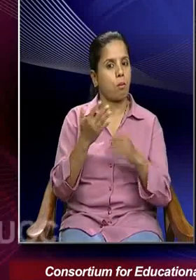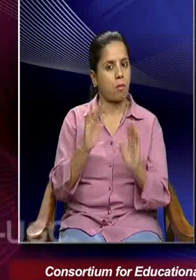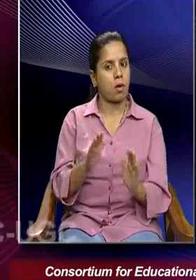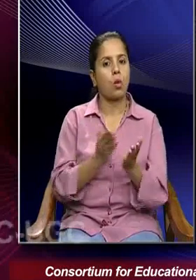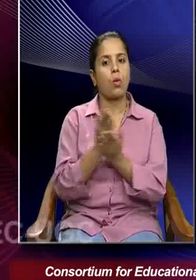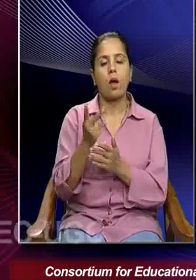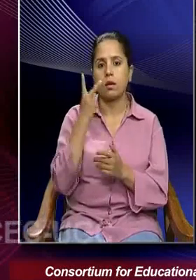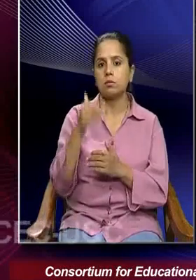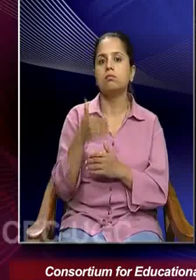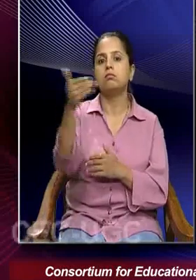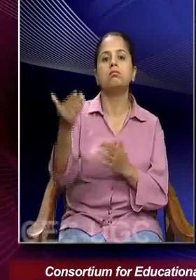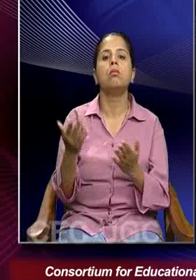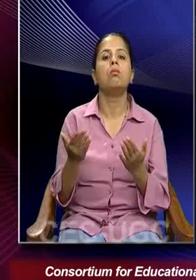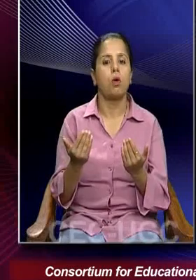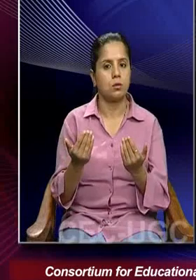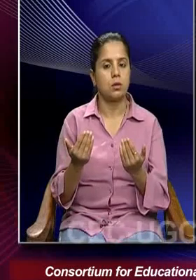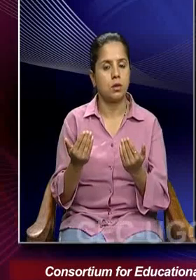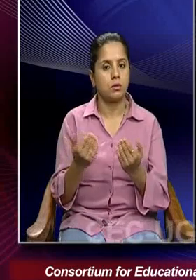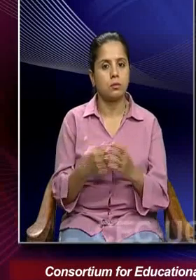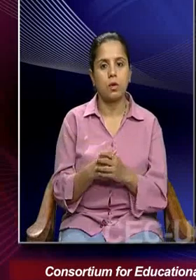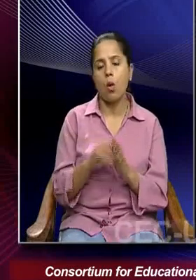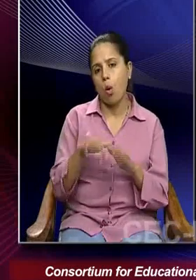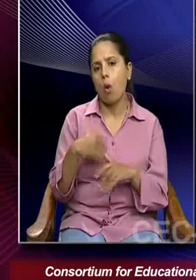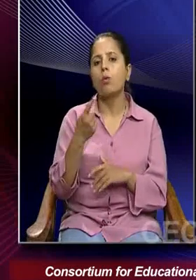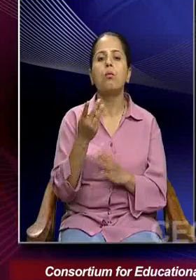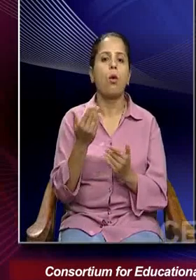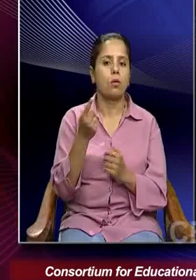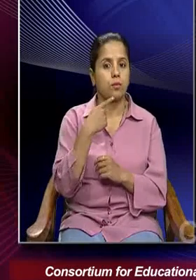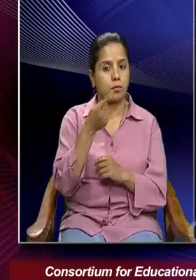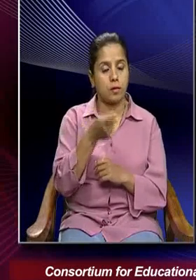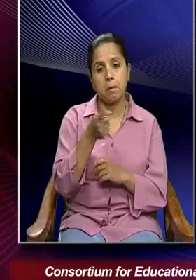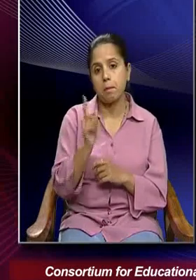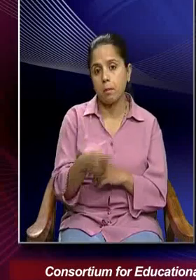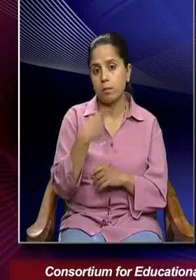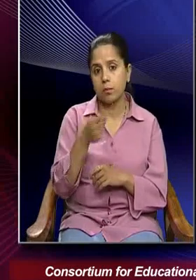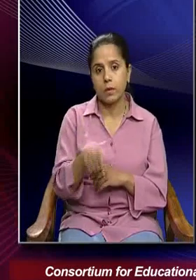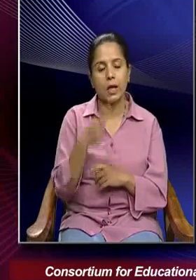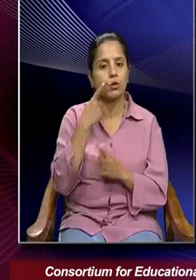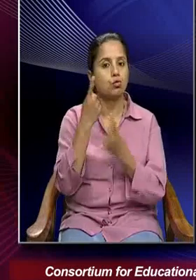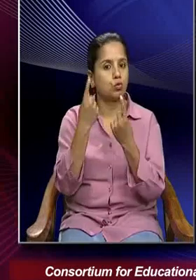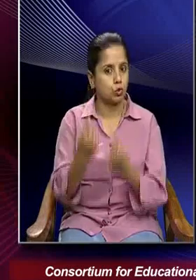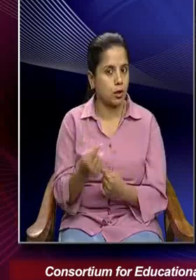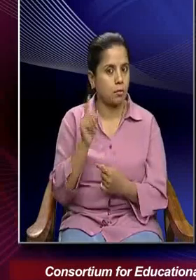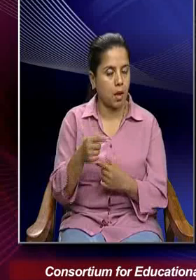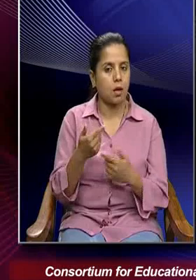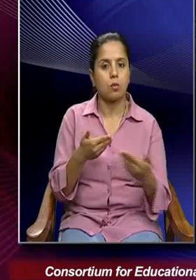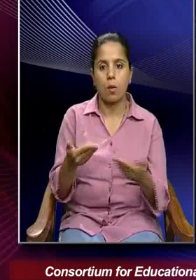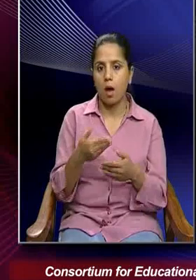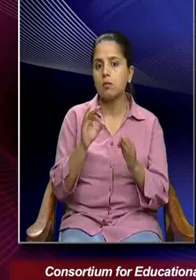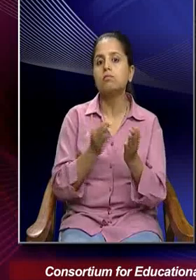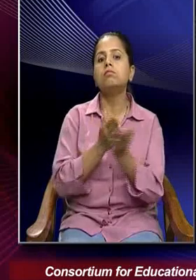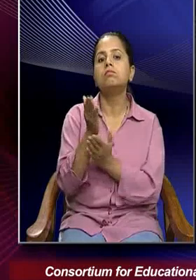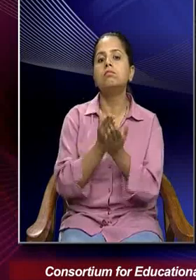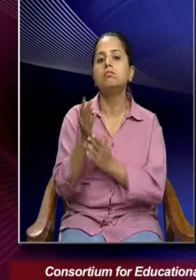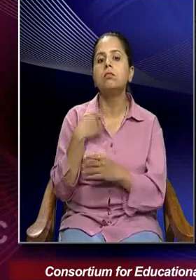of looking at things, or you can say there must be a checked manner in which we are